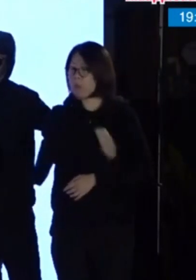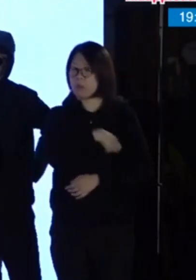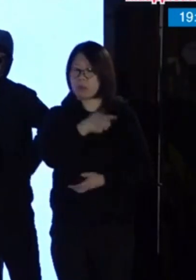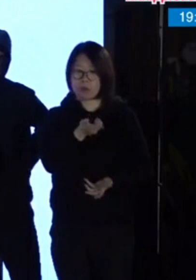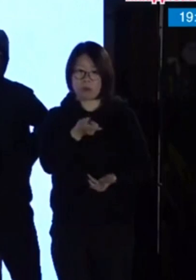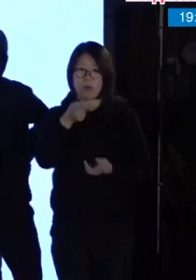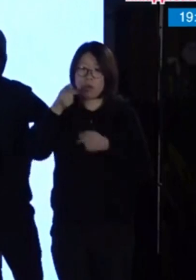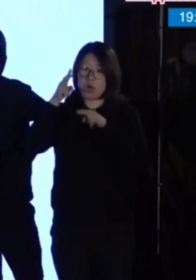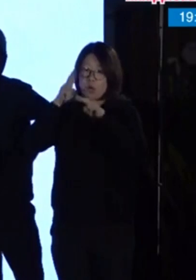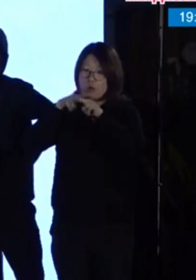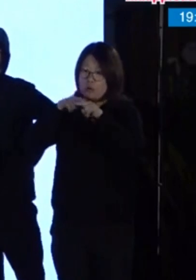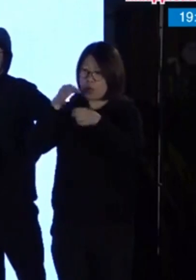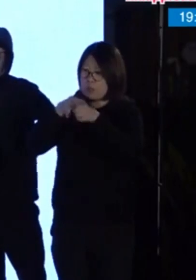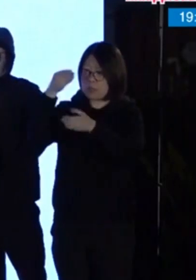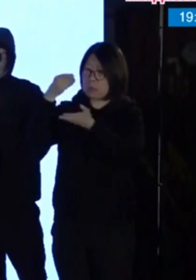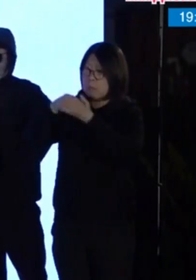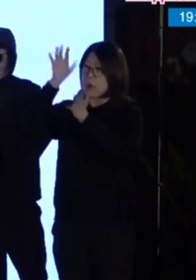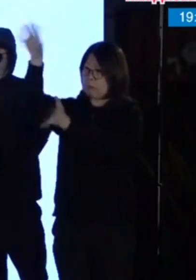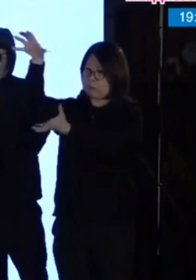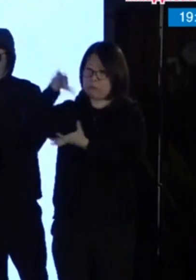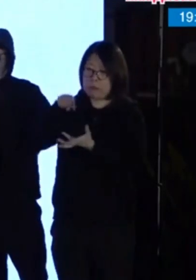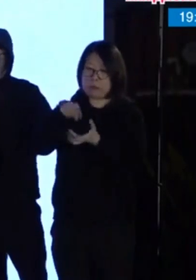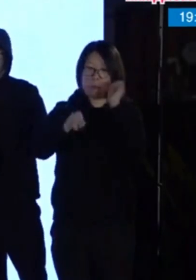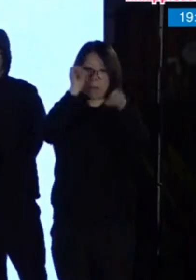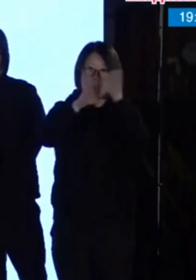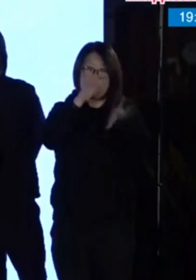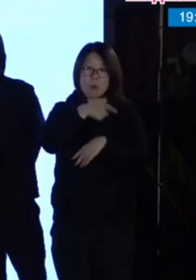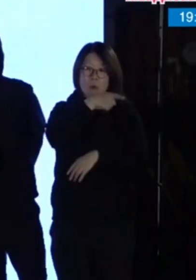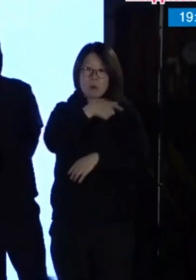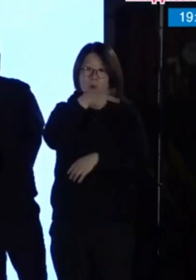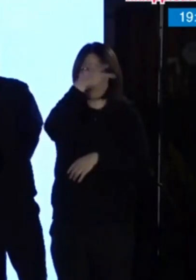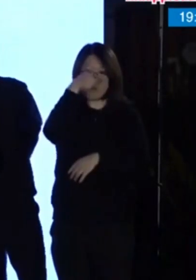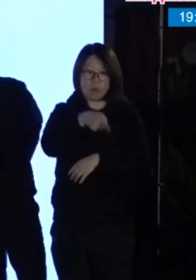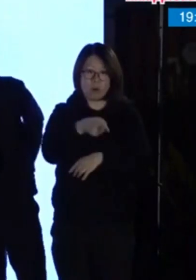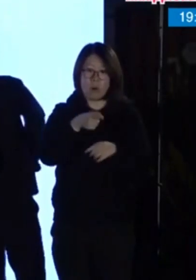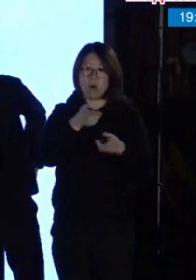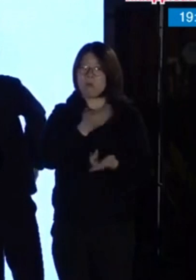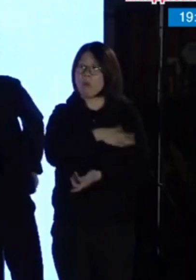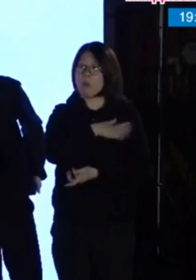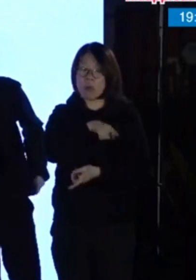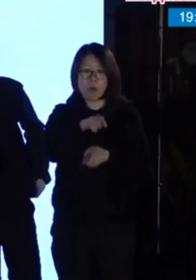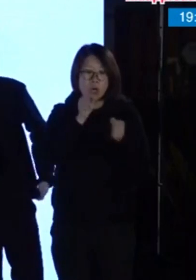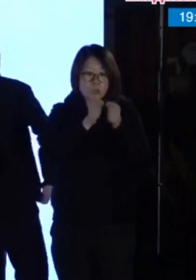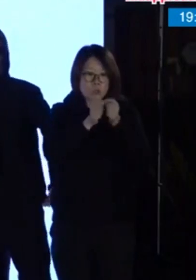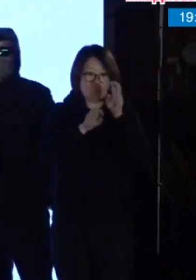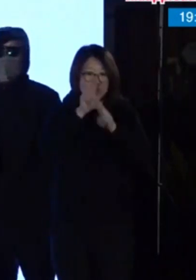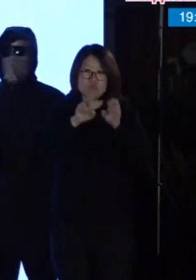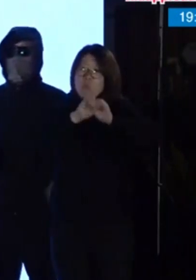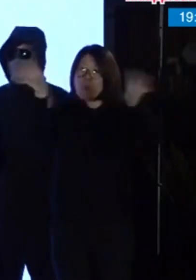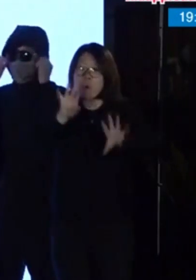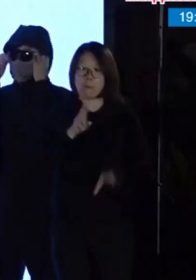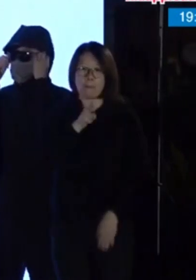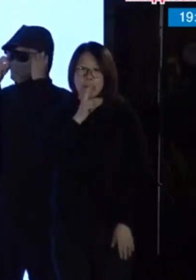en masse. Meanwhile, the regime refuses to release the chemical compositions of the toxic tear gas and